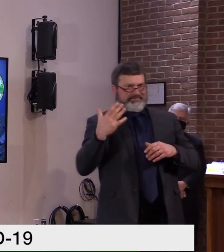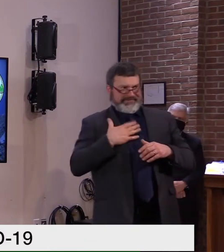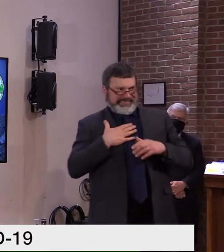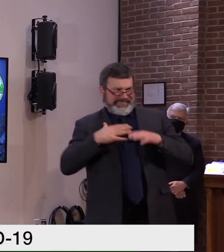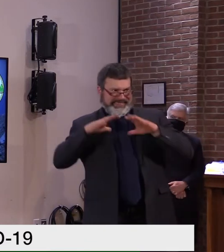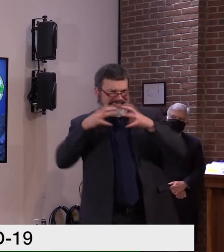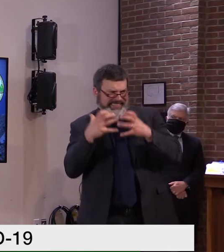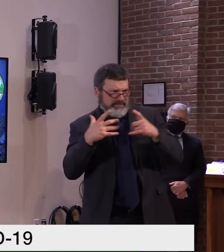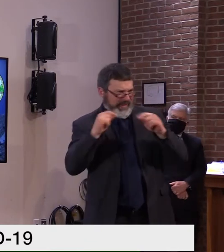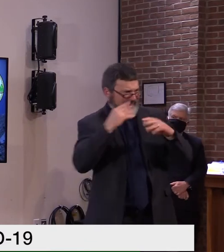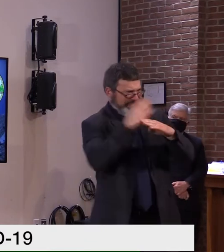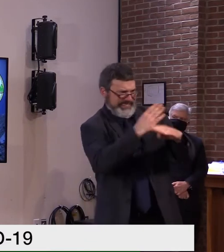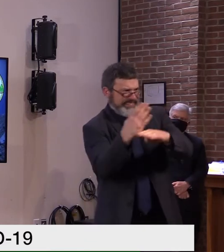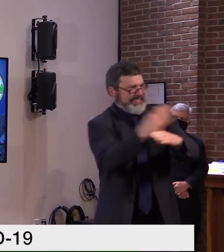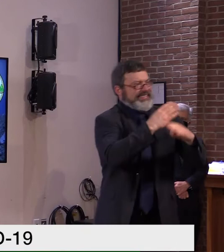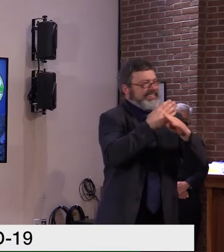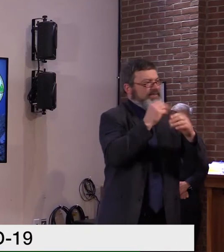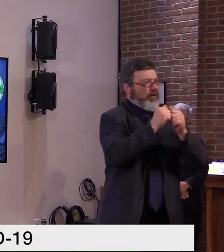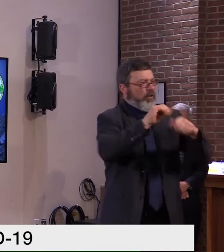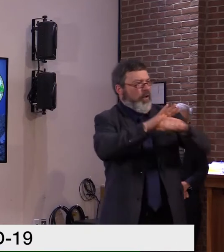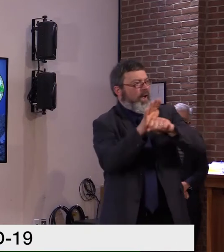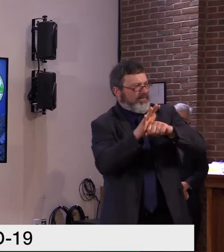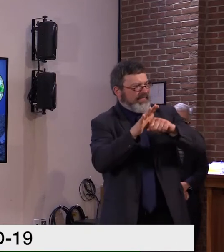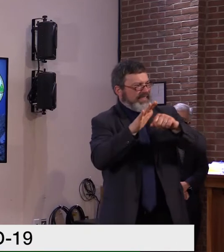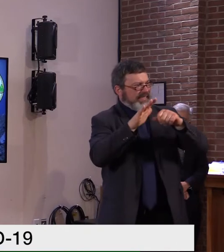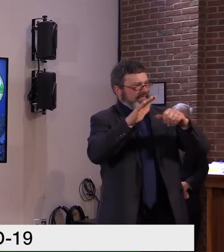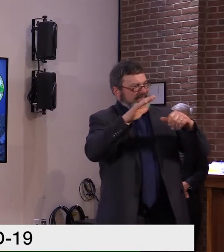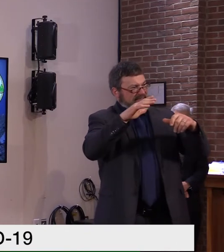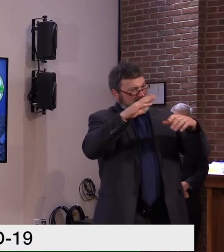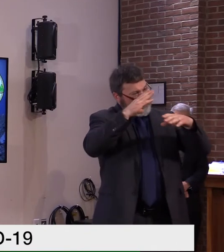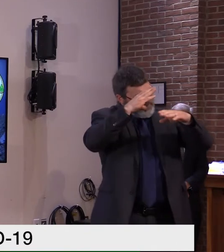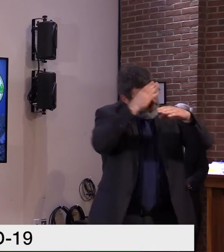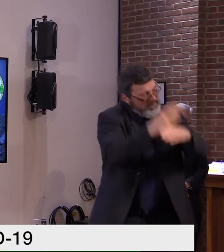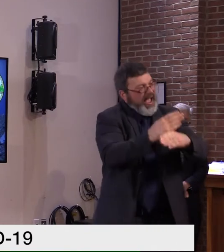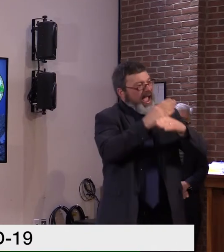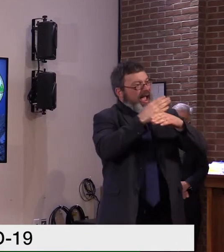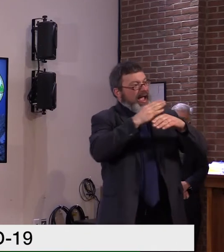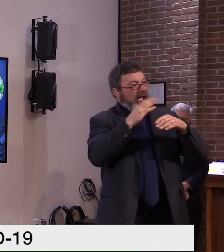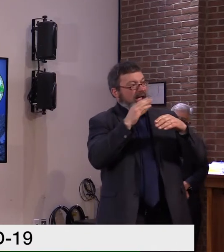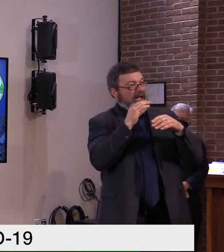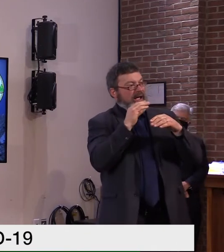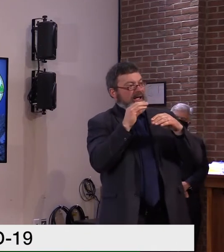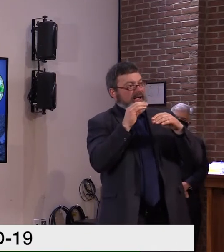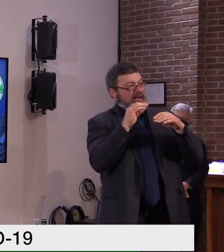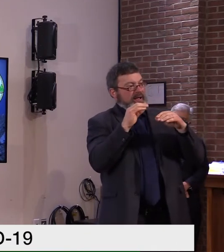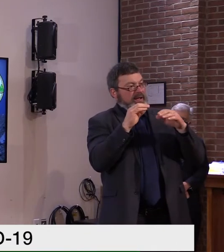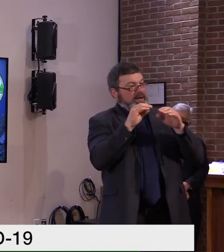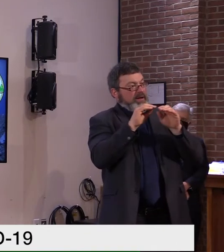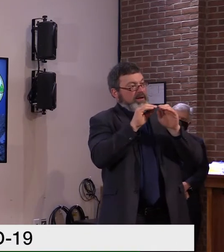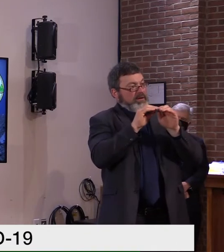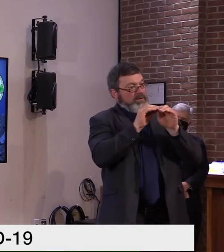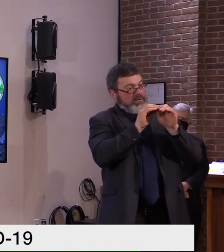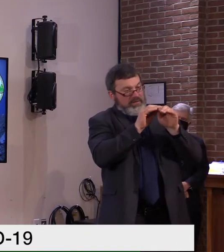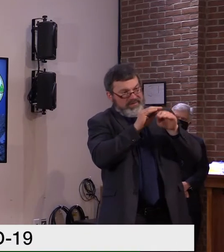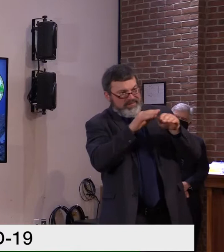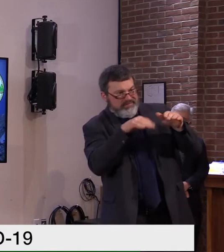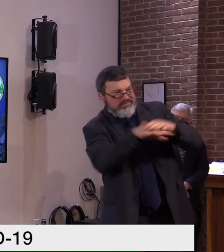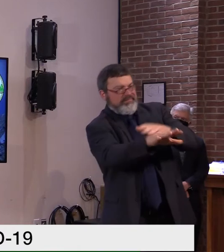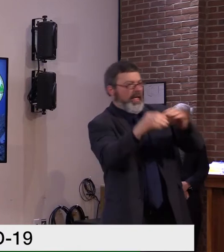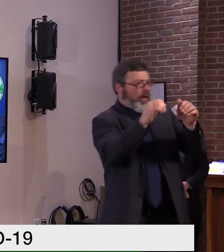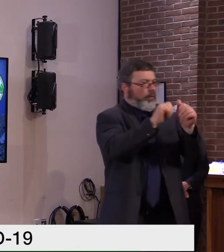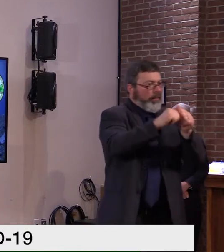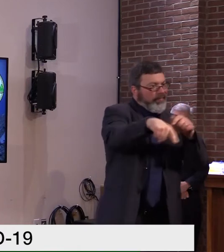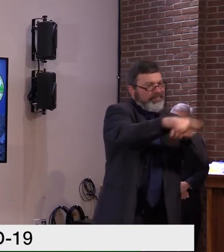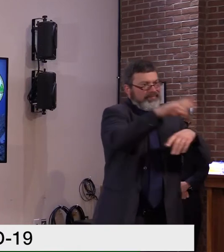is entering these facilities as a silent traveler the majority of the time, present in the nasal passages